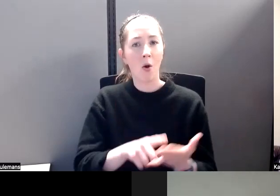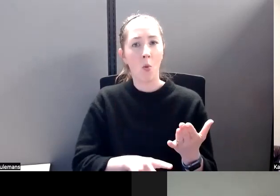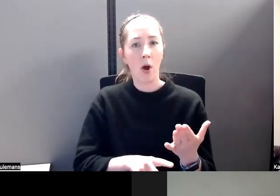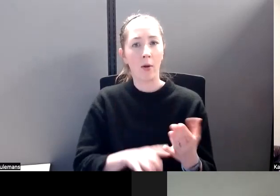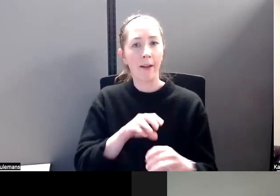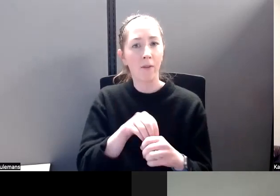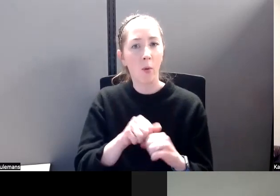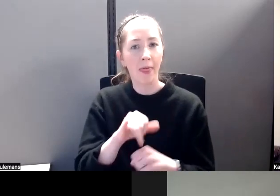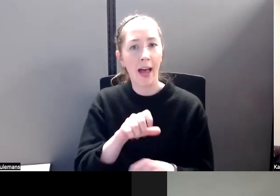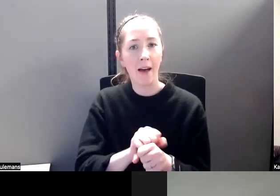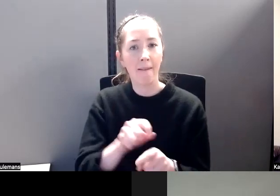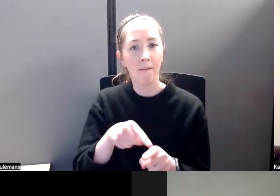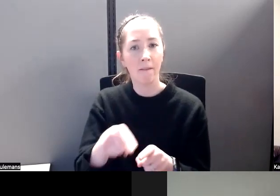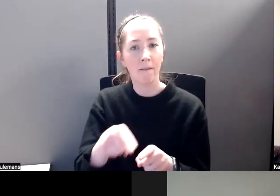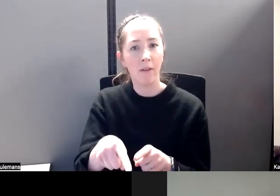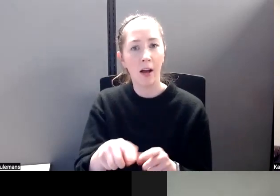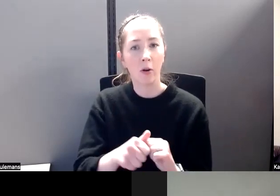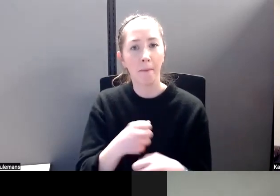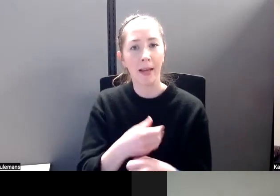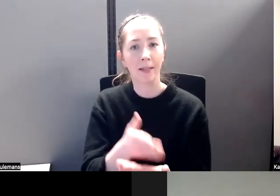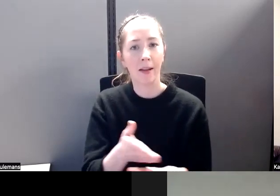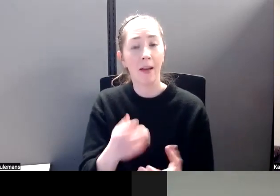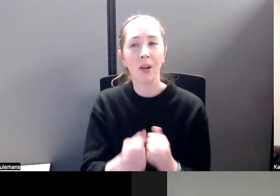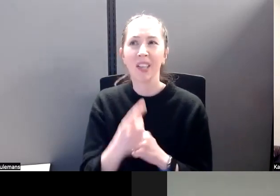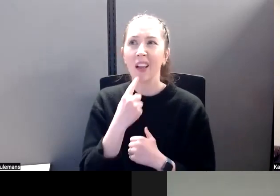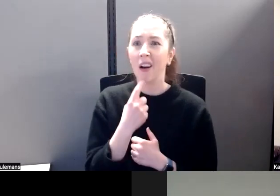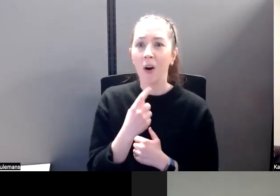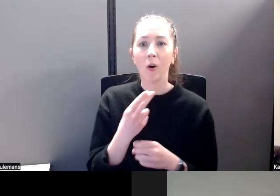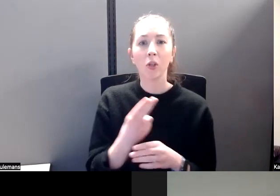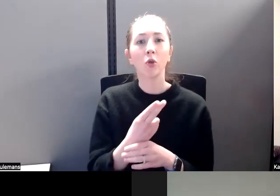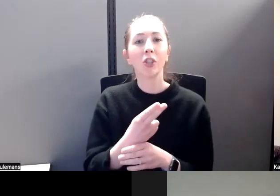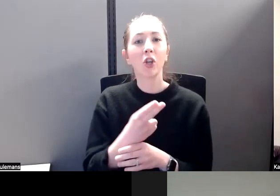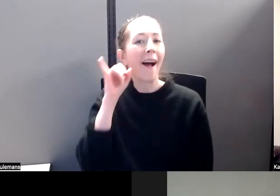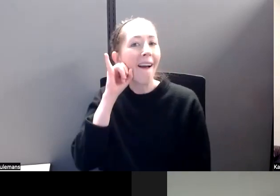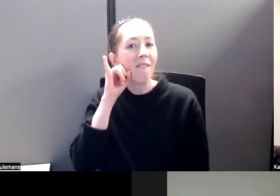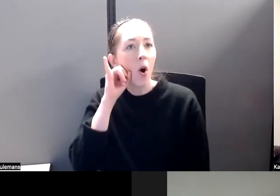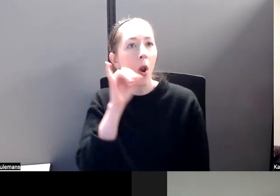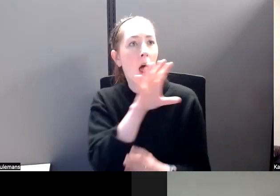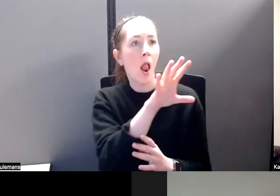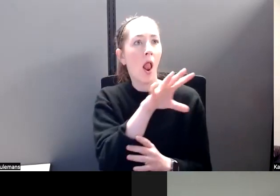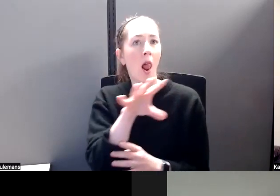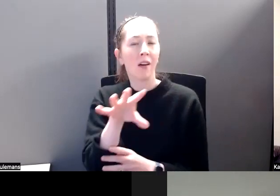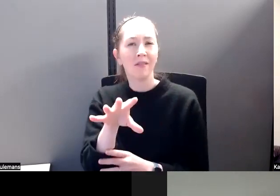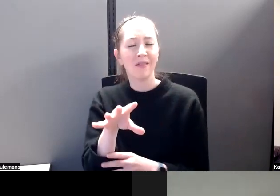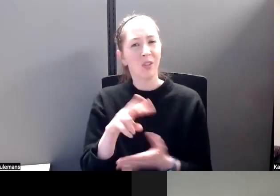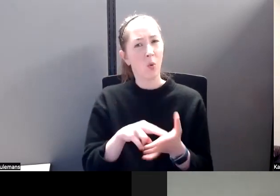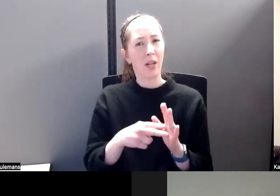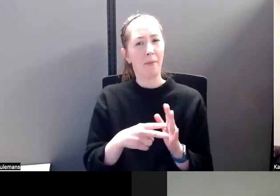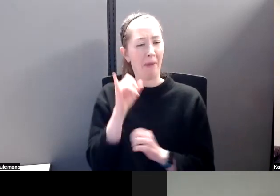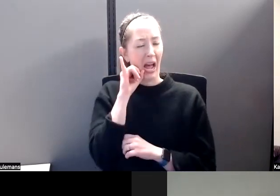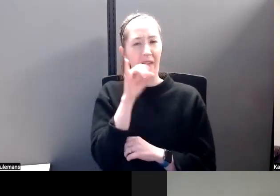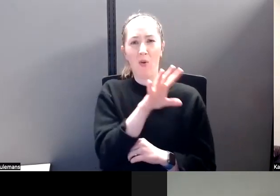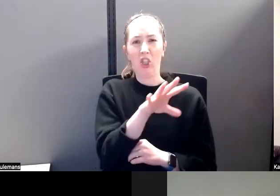Well, I have to be making stuff. And everybody says, oh, shoot with your iPhone. And sometimes that feels daunting. Like, what do you mean shoot with my